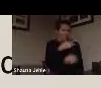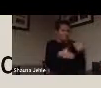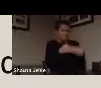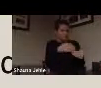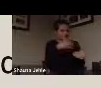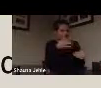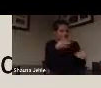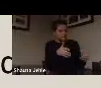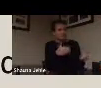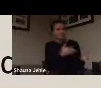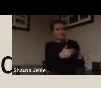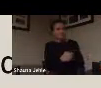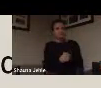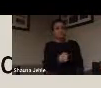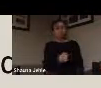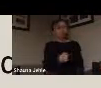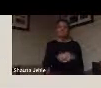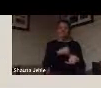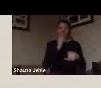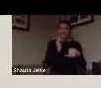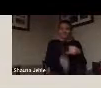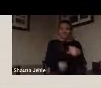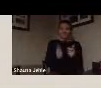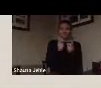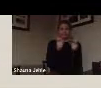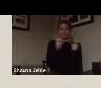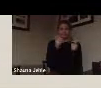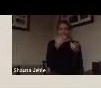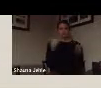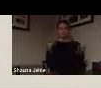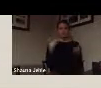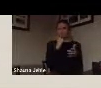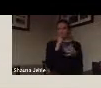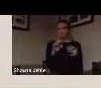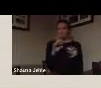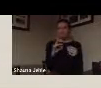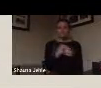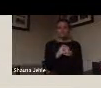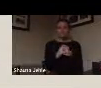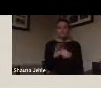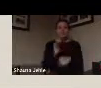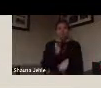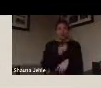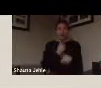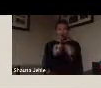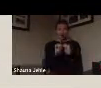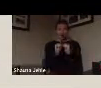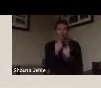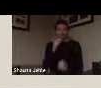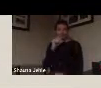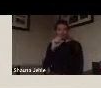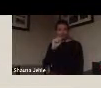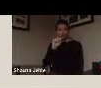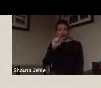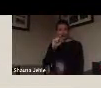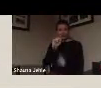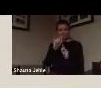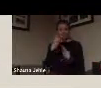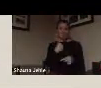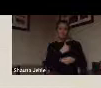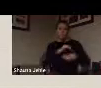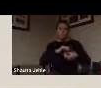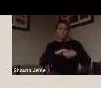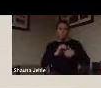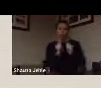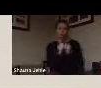good. Yeah, the last major thing we were going to say is just that our team, the Global Sign Languages team, we partner with several